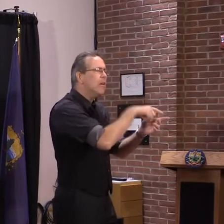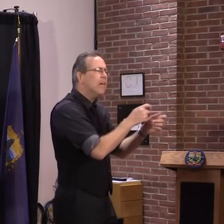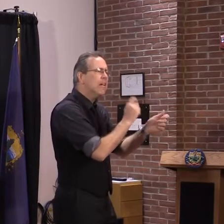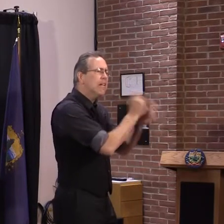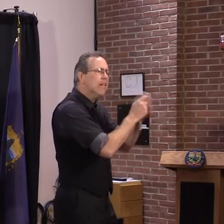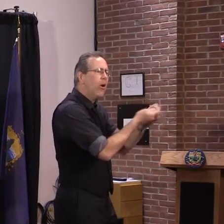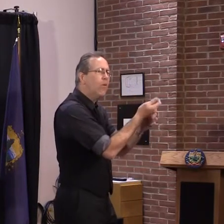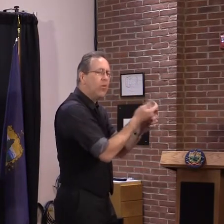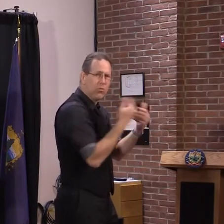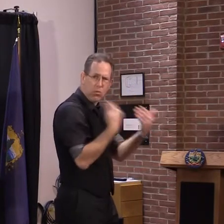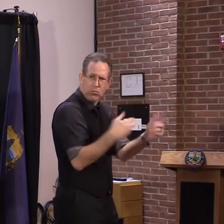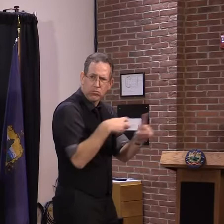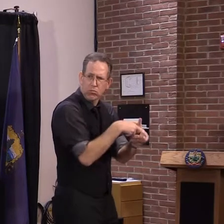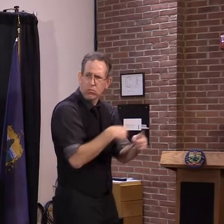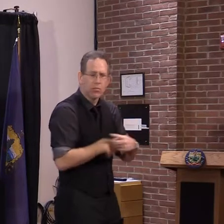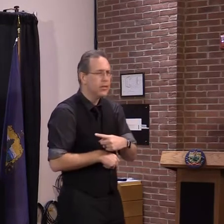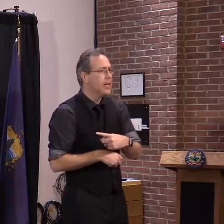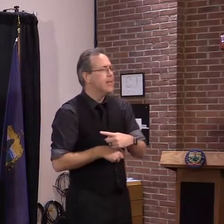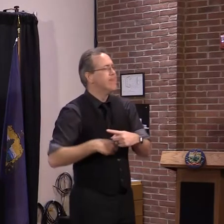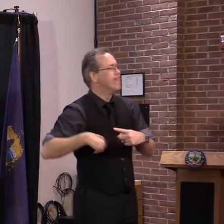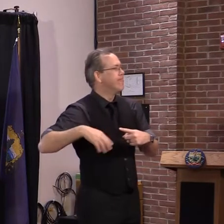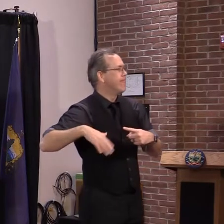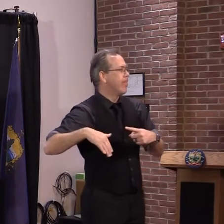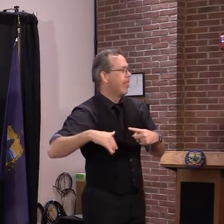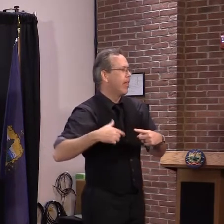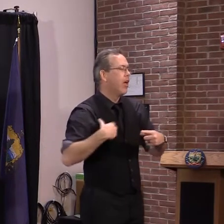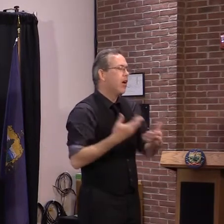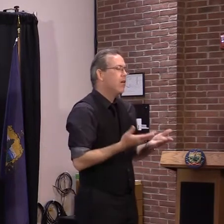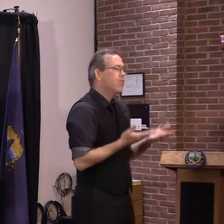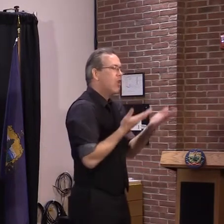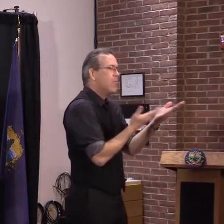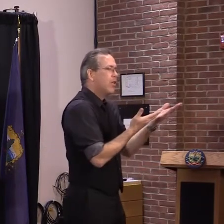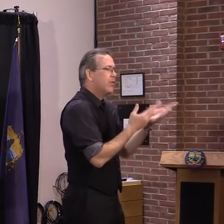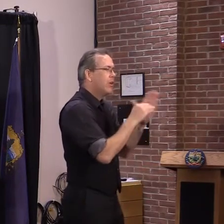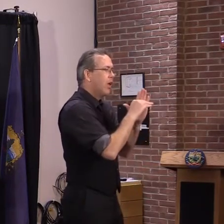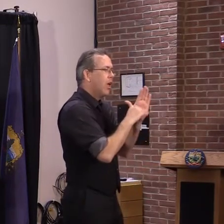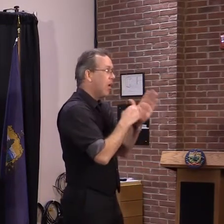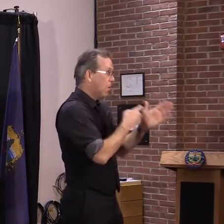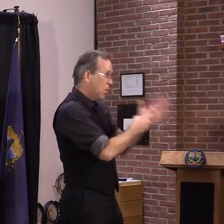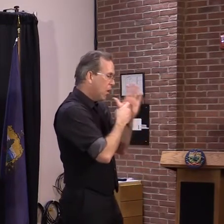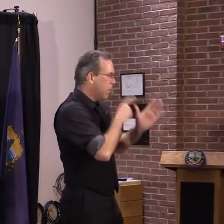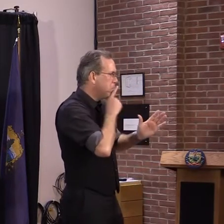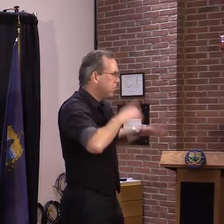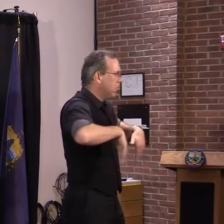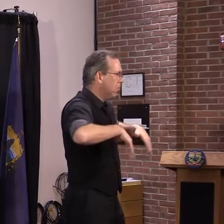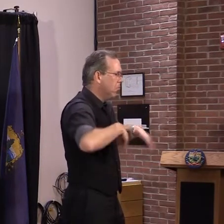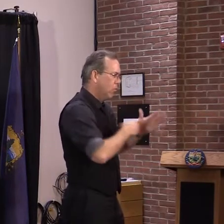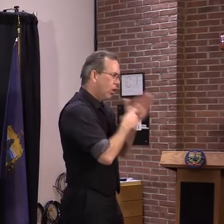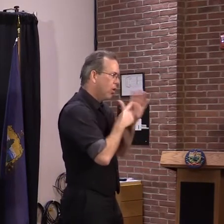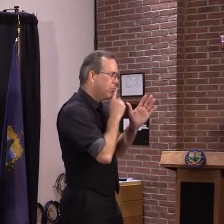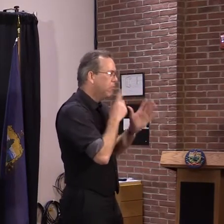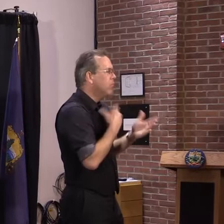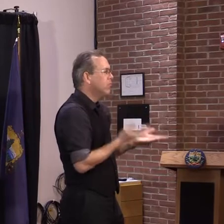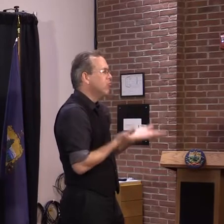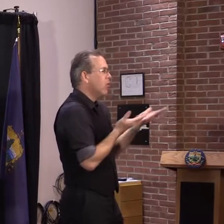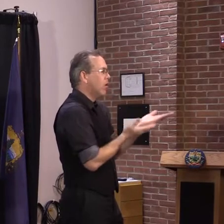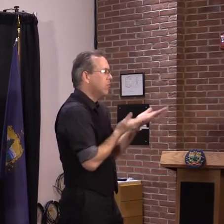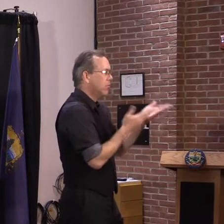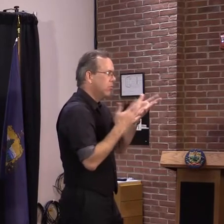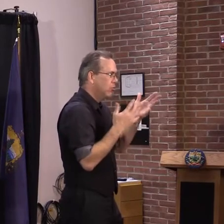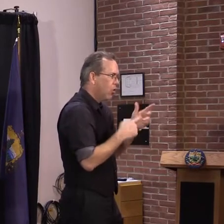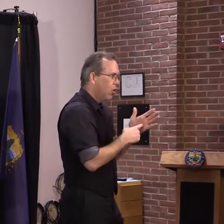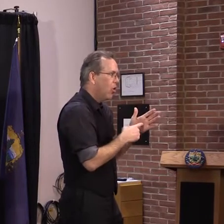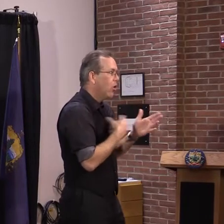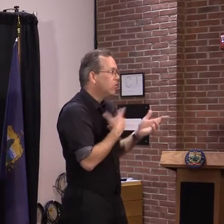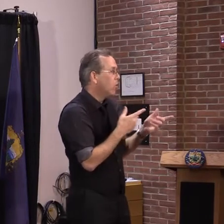guidance. Again, this wasn't mandated to begin with. It was guidance, and we'll continue to give guidance where we think it's appropriate. And it